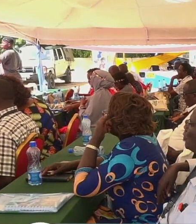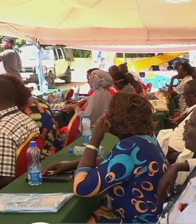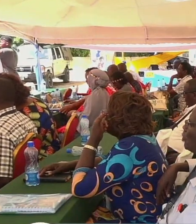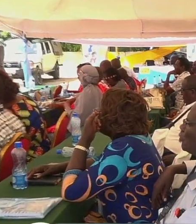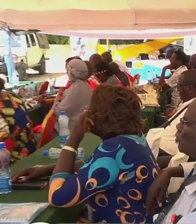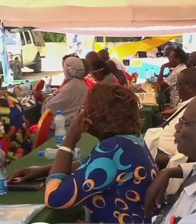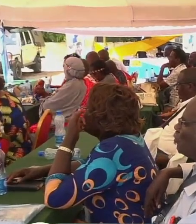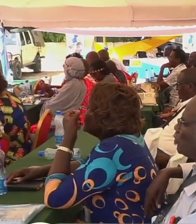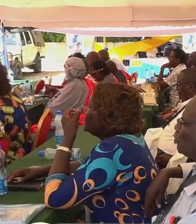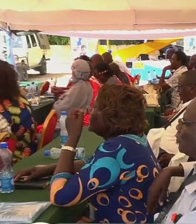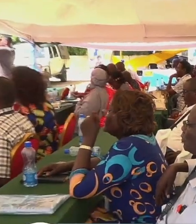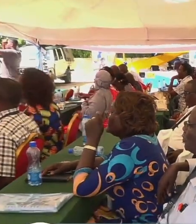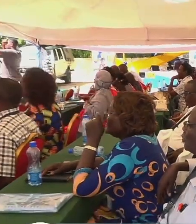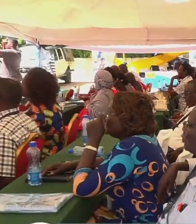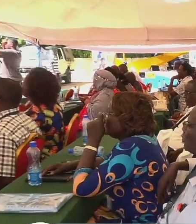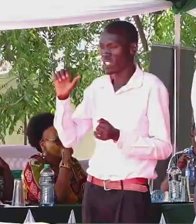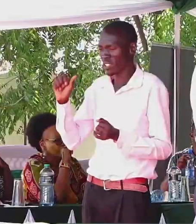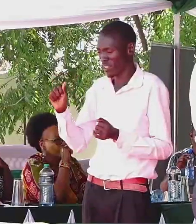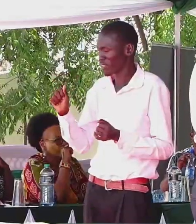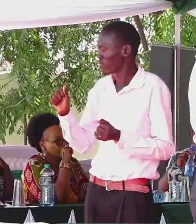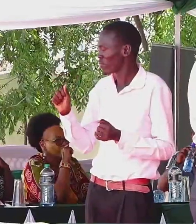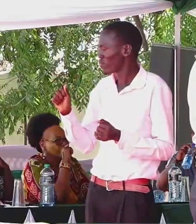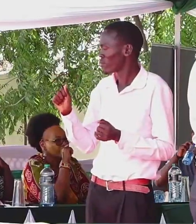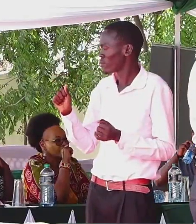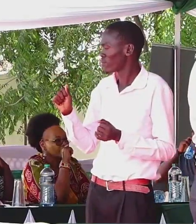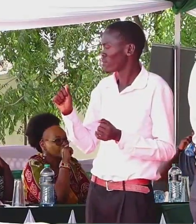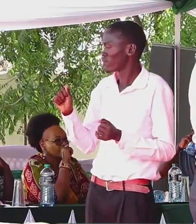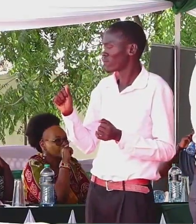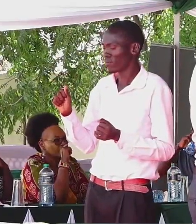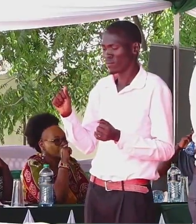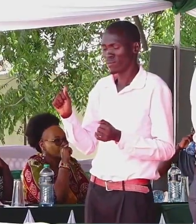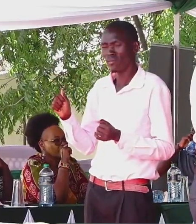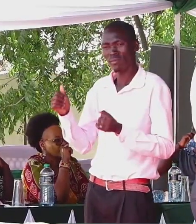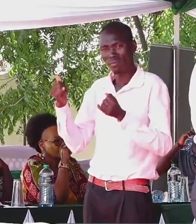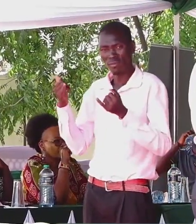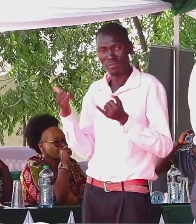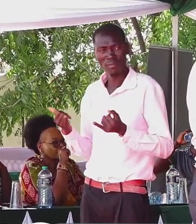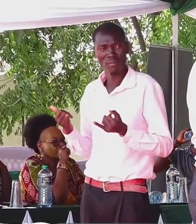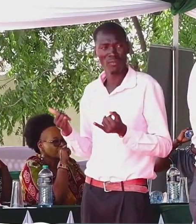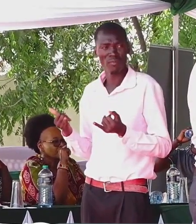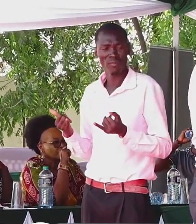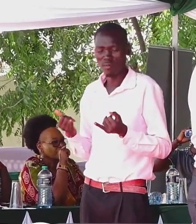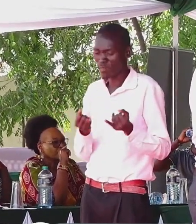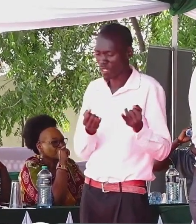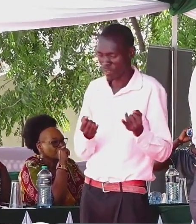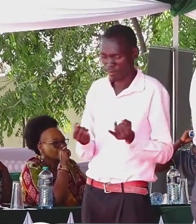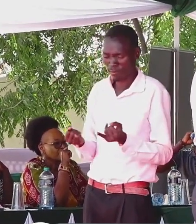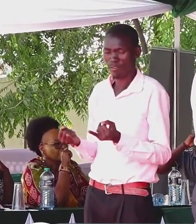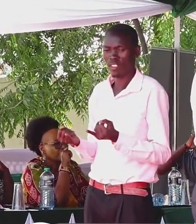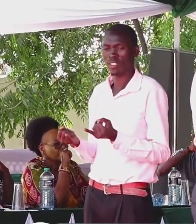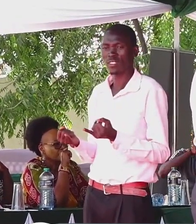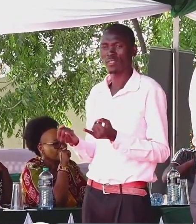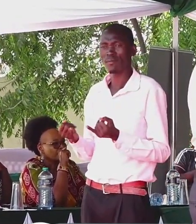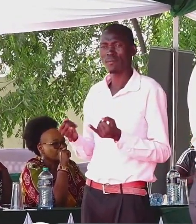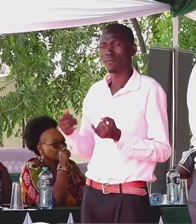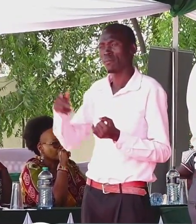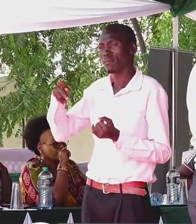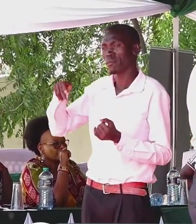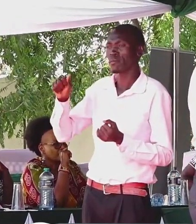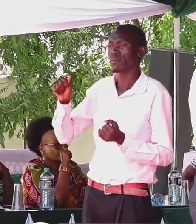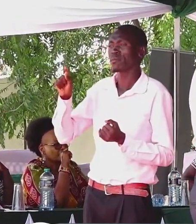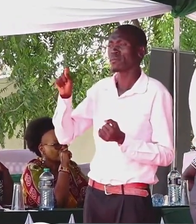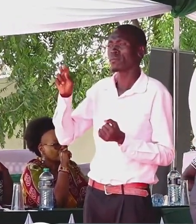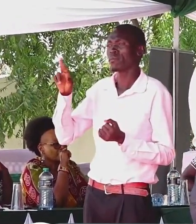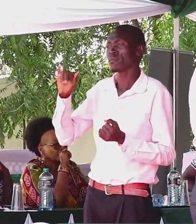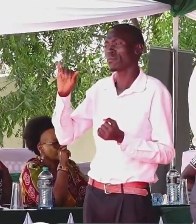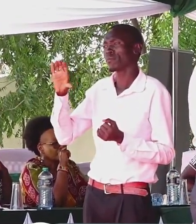feeling well, she has lost her voice. This juncture, allow me now to invite Patrick